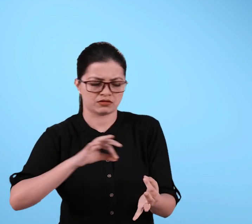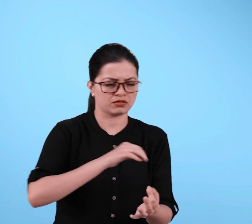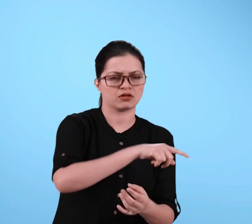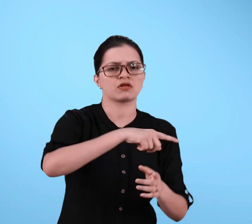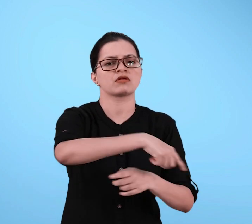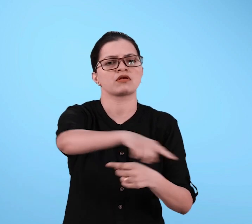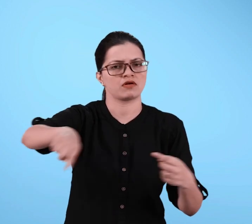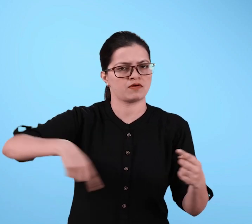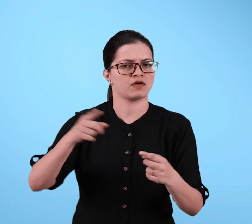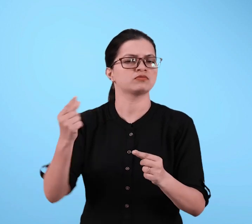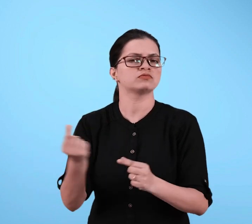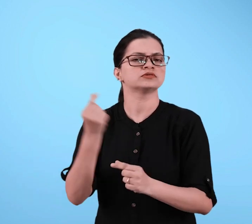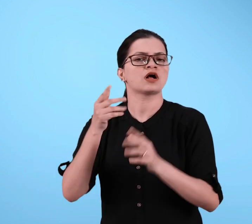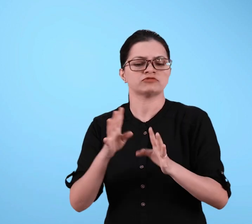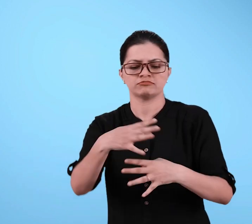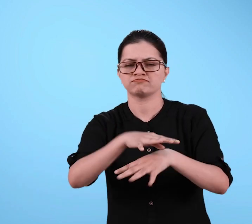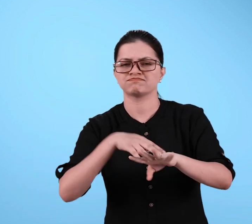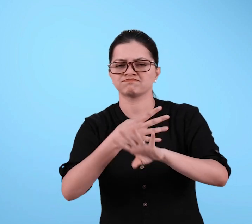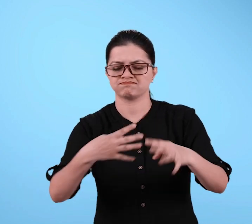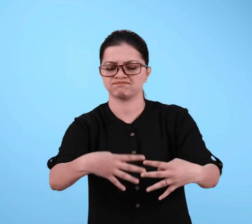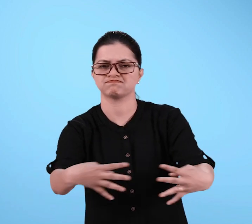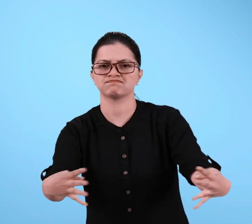Start. Vines, animal fleece or hair